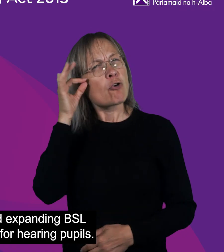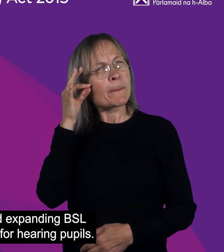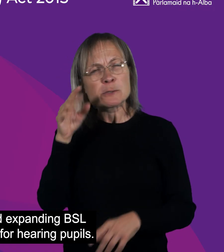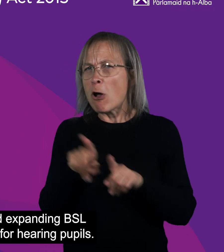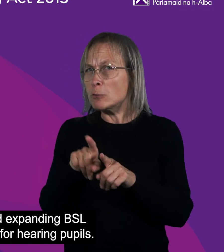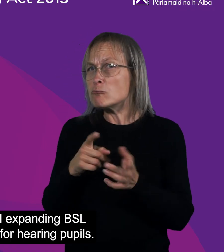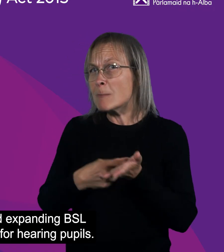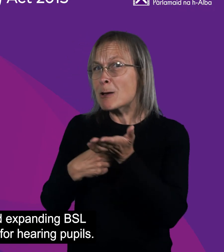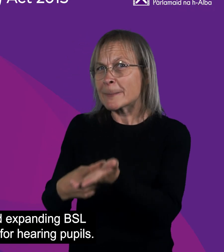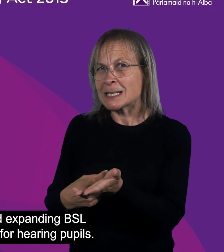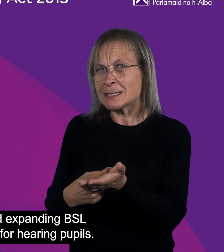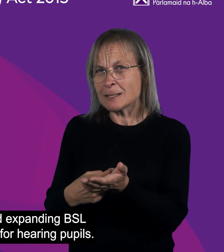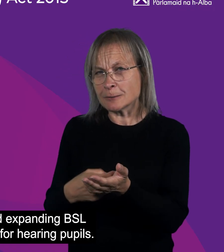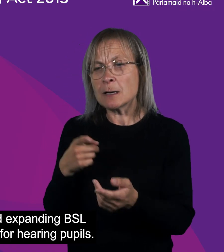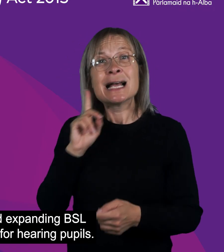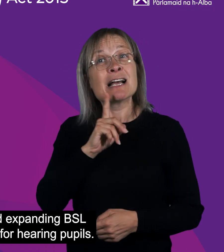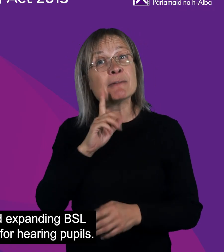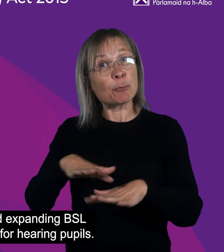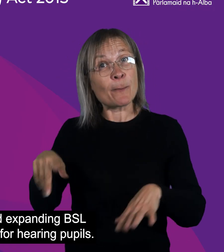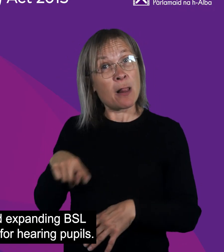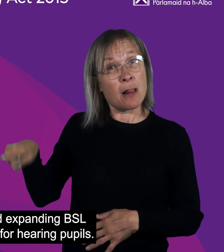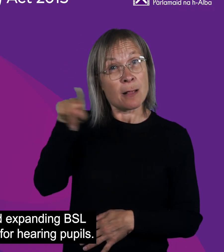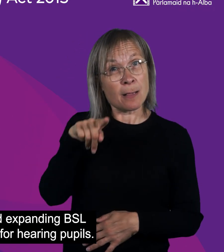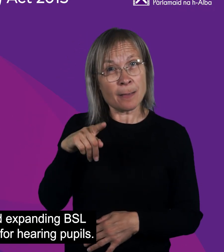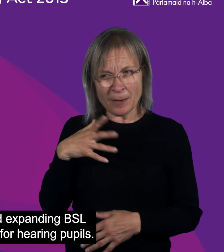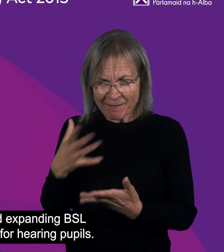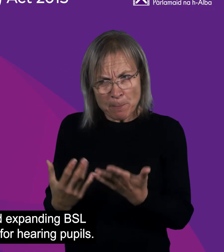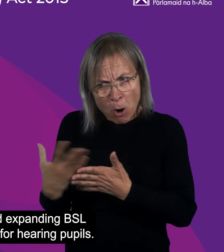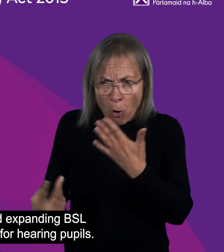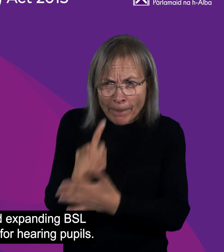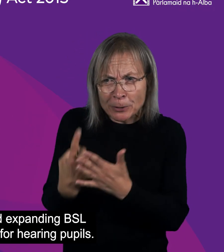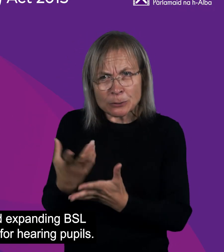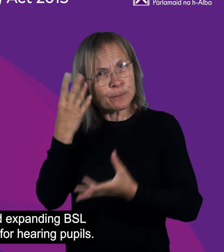It also recommended expanding BSL learning opportunities for hearing pupils.